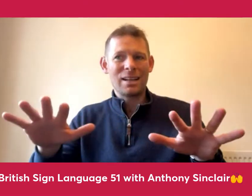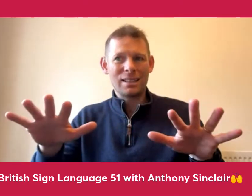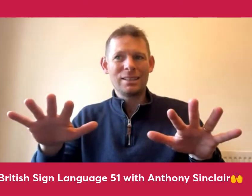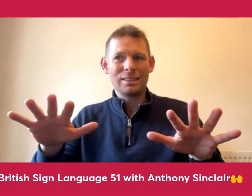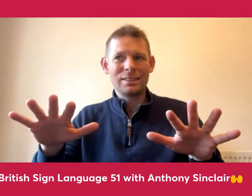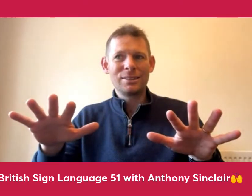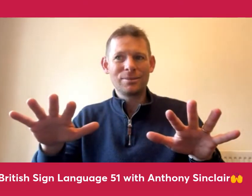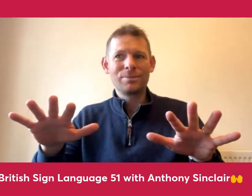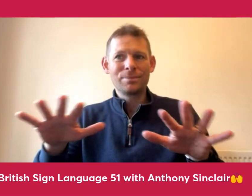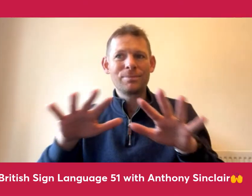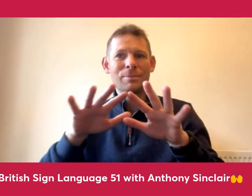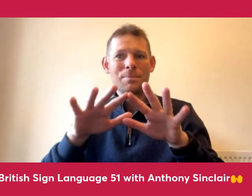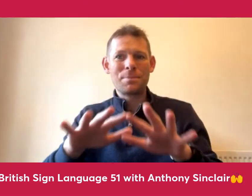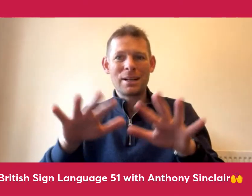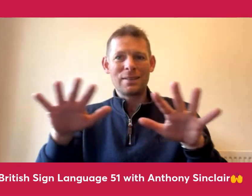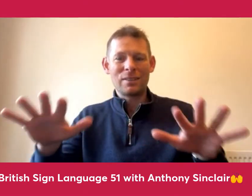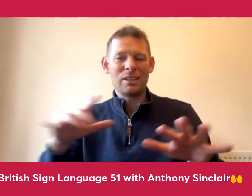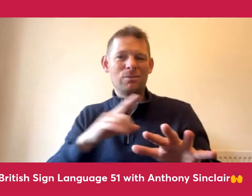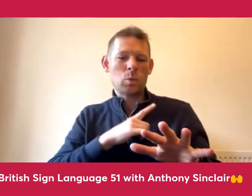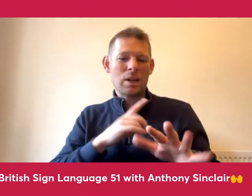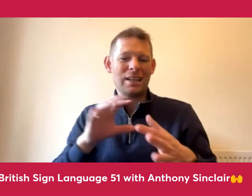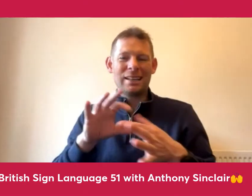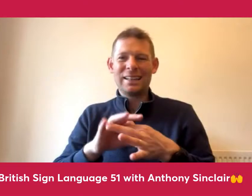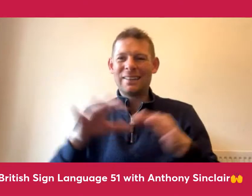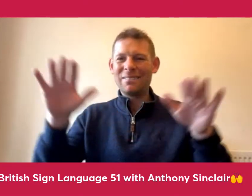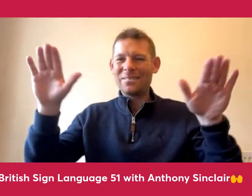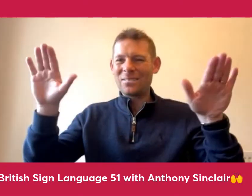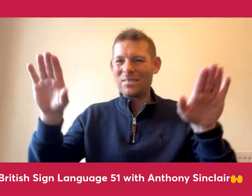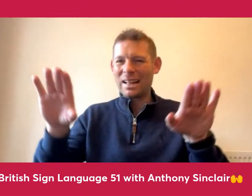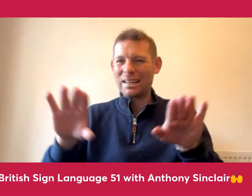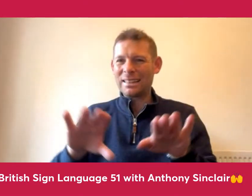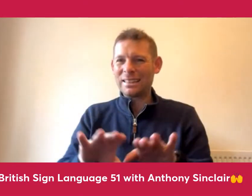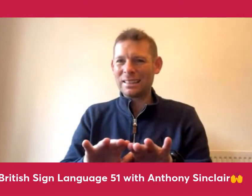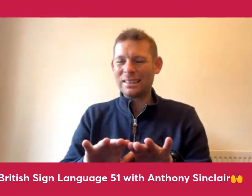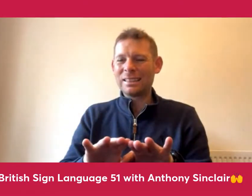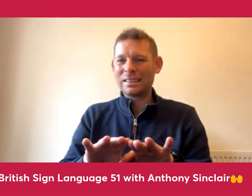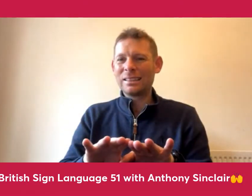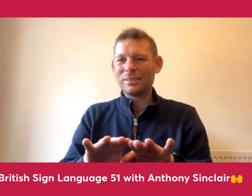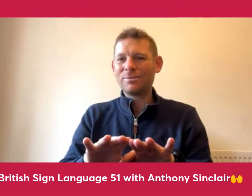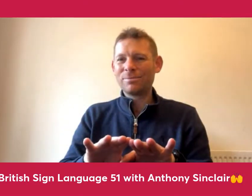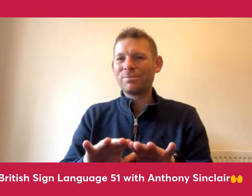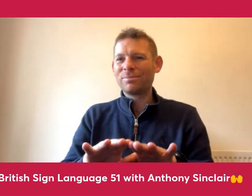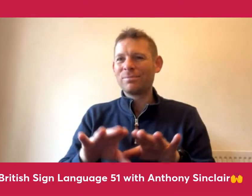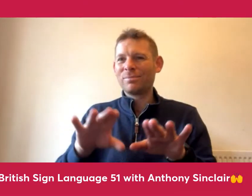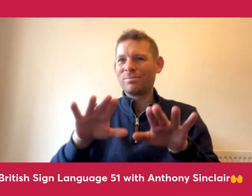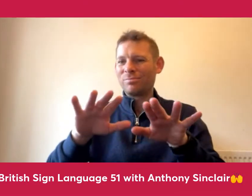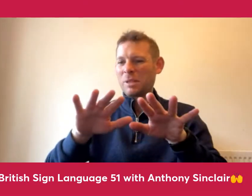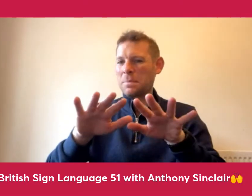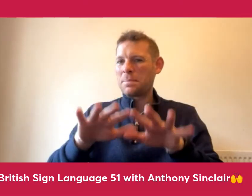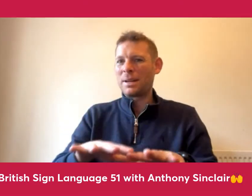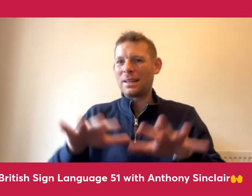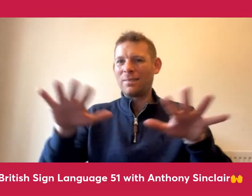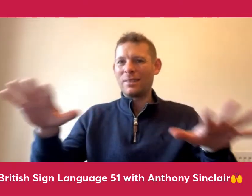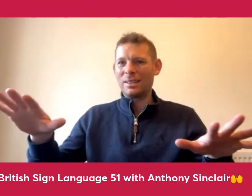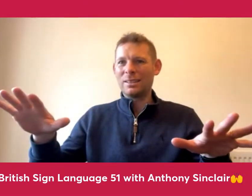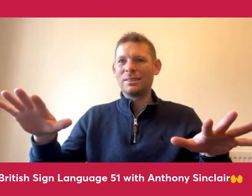So Belfast. Belfast. I think that sign originates from the fact that Belfast is in